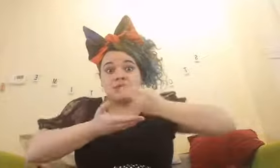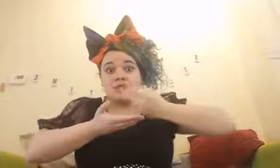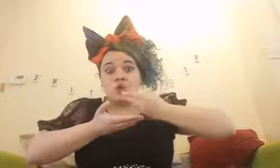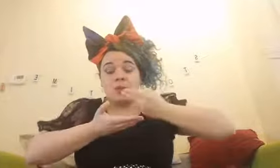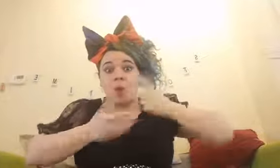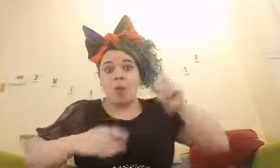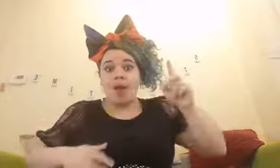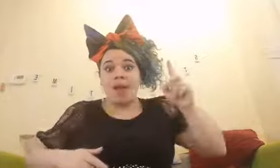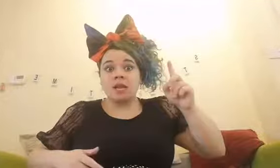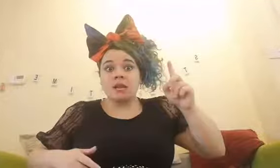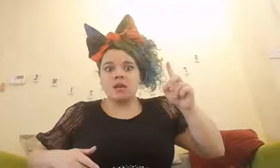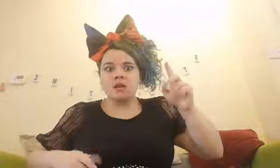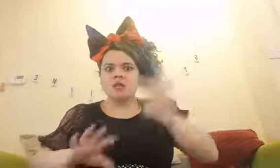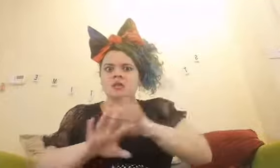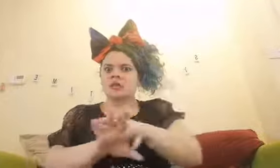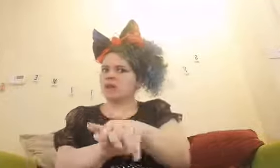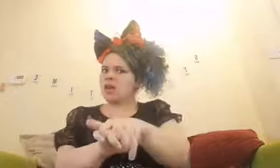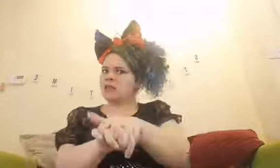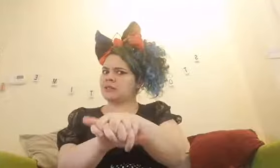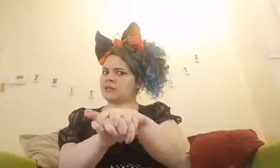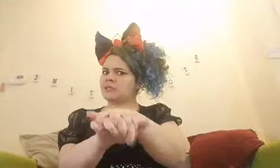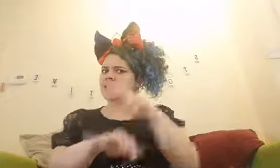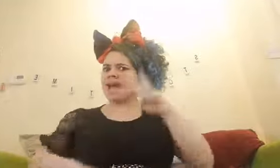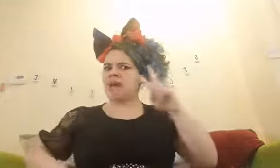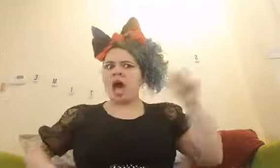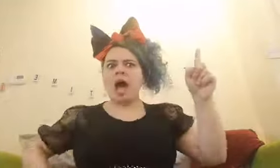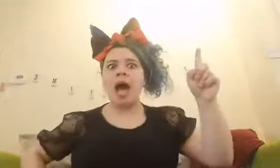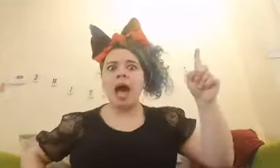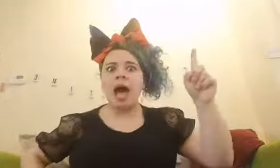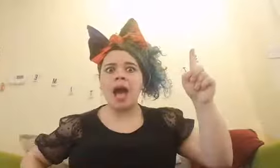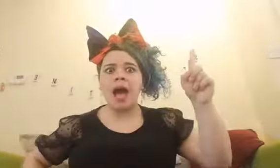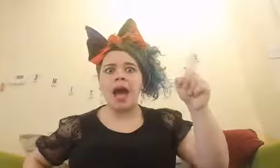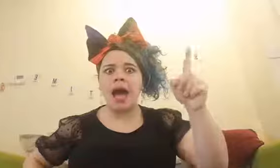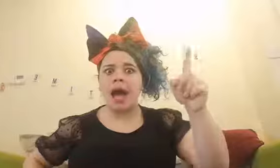soup when Turtle said,